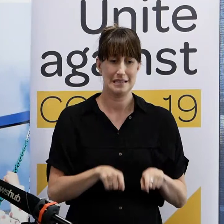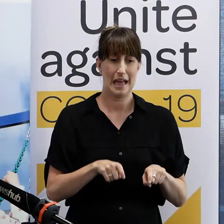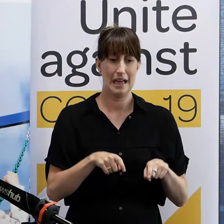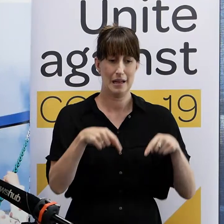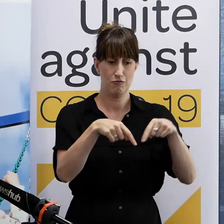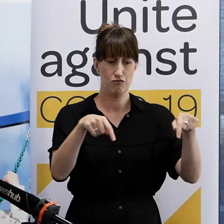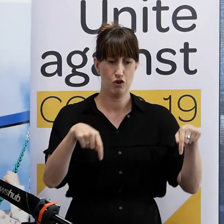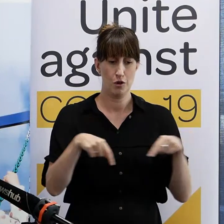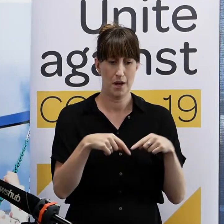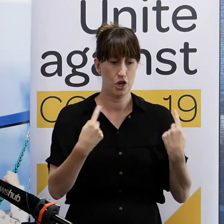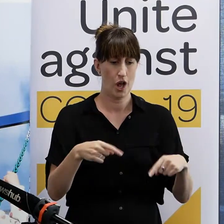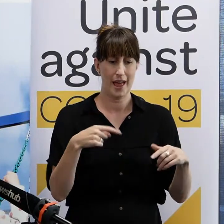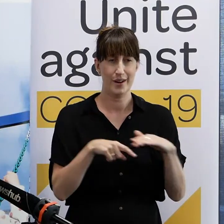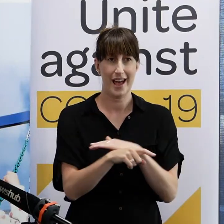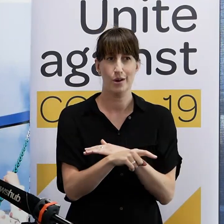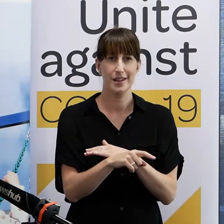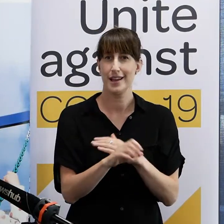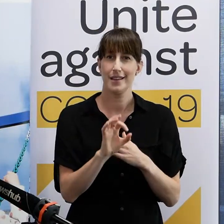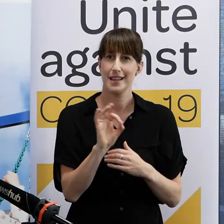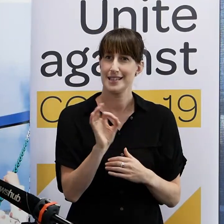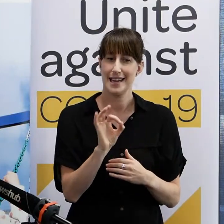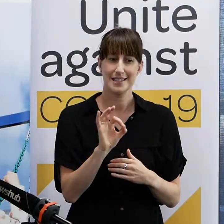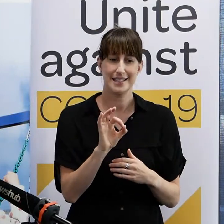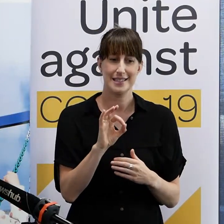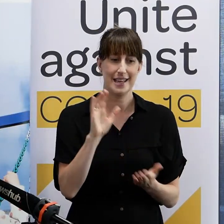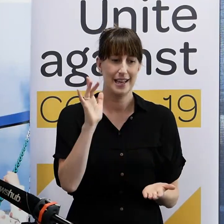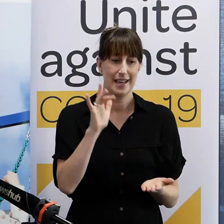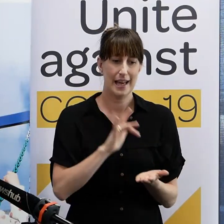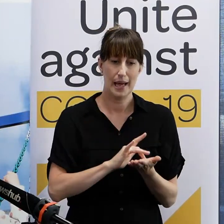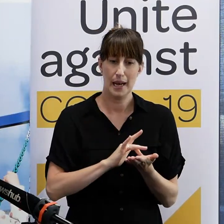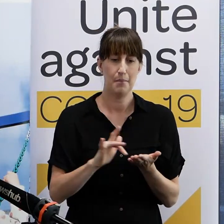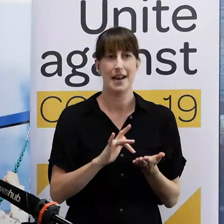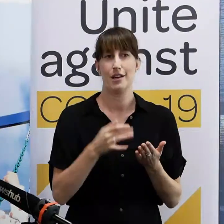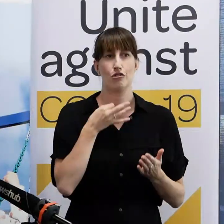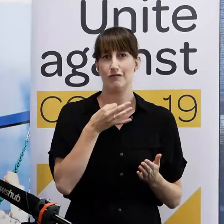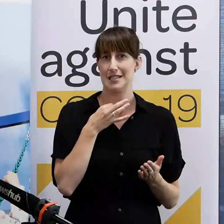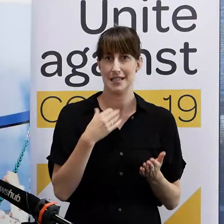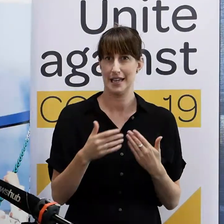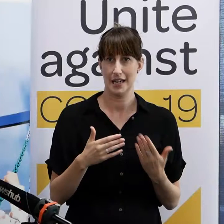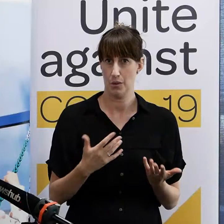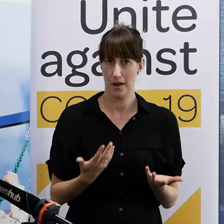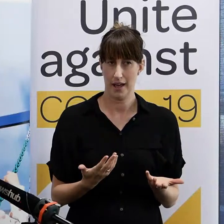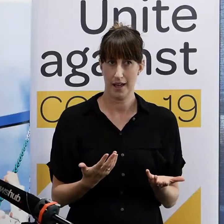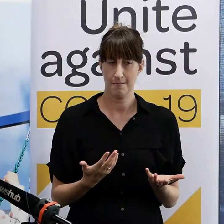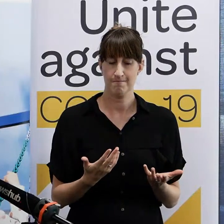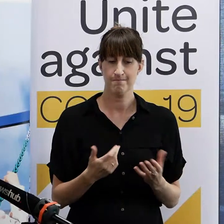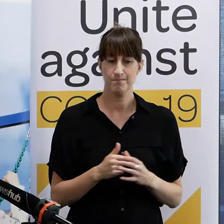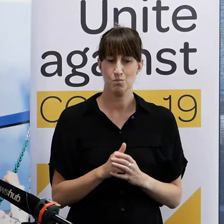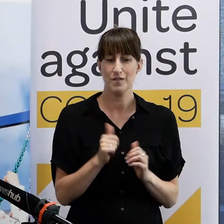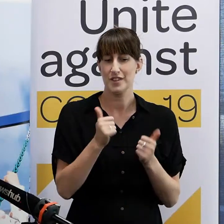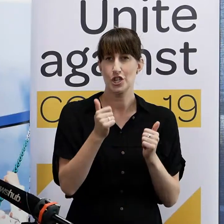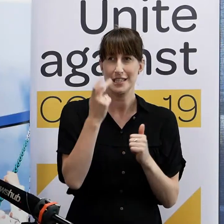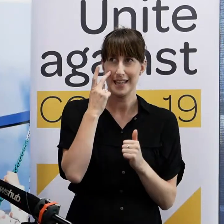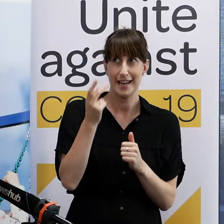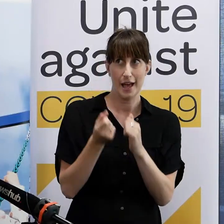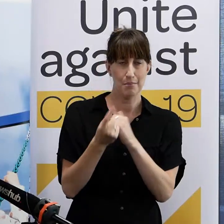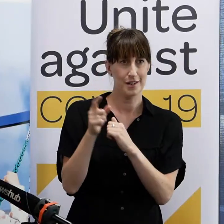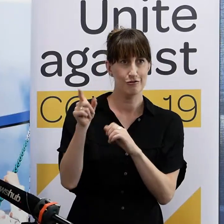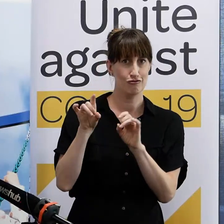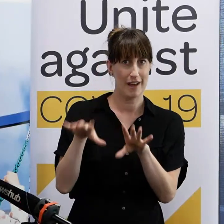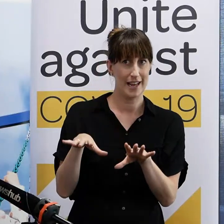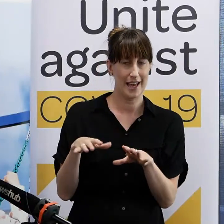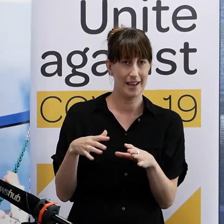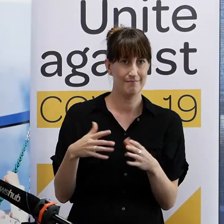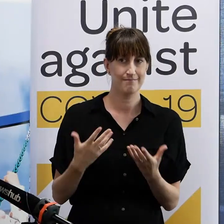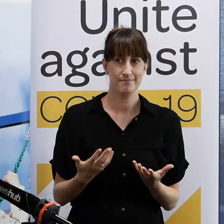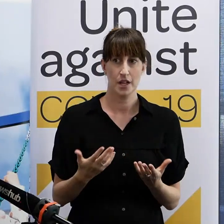not completely eliminate any risk associated with infection inside facilities, as we've seen across the Tasman.